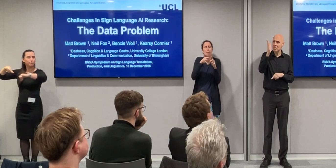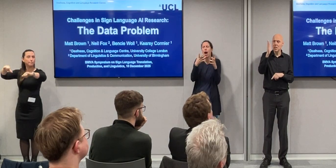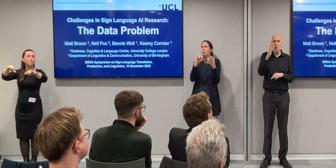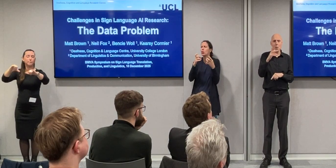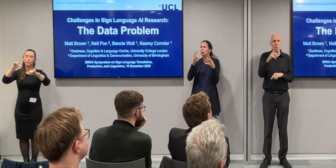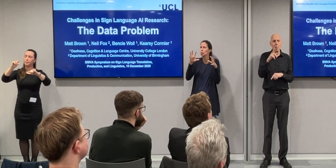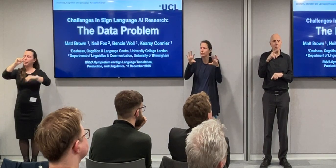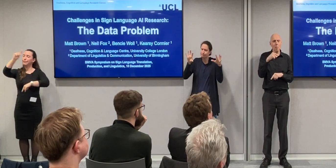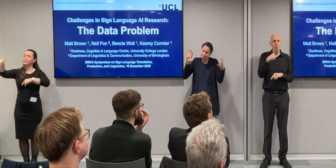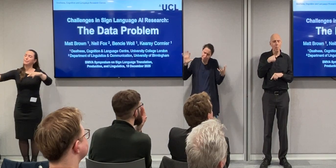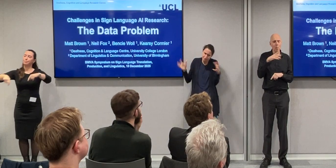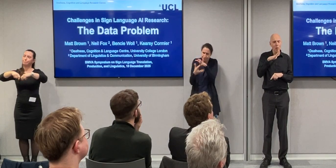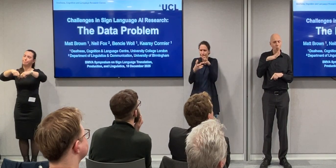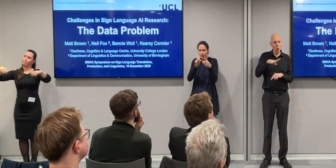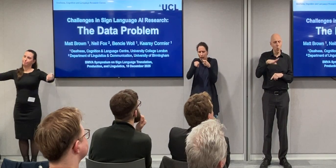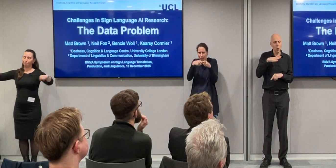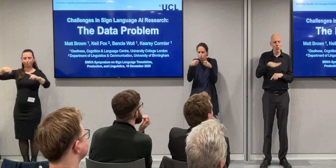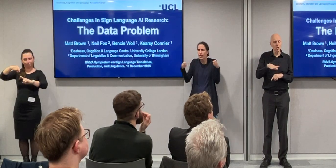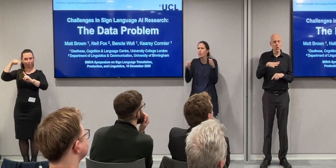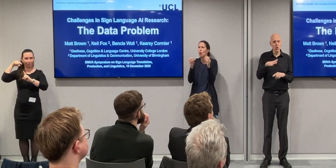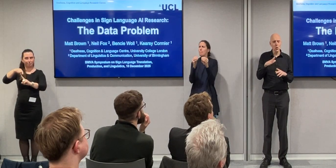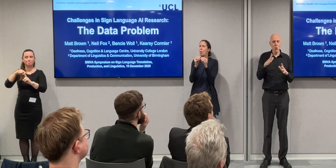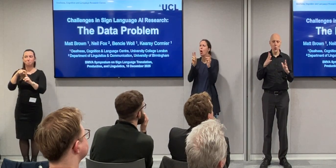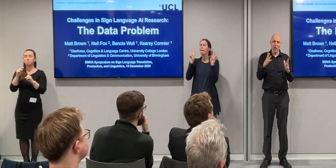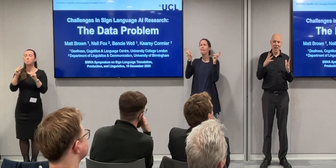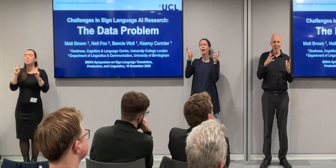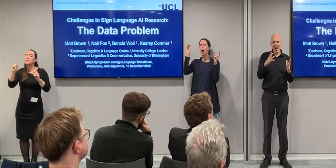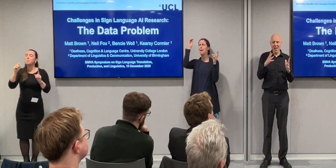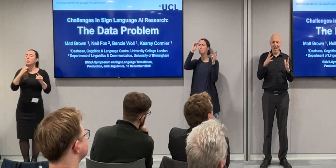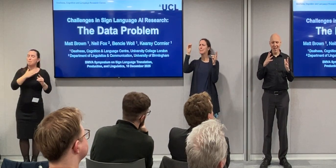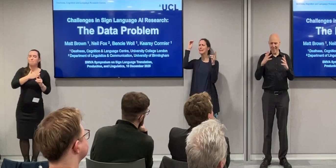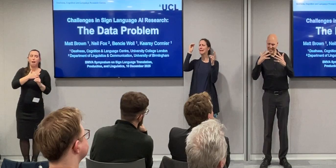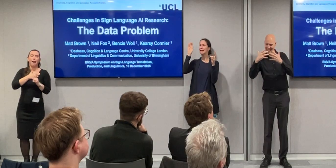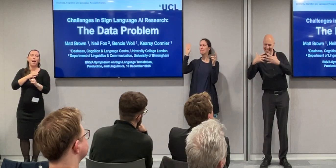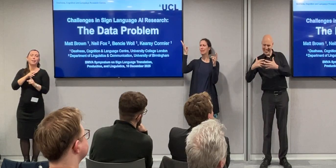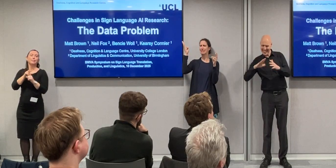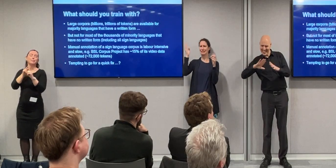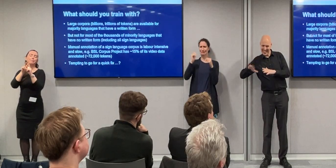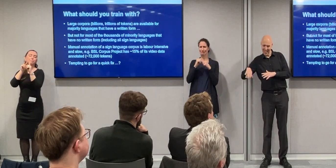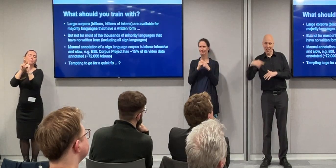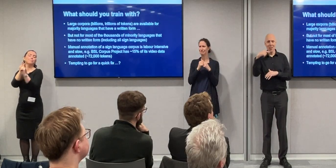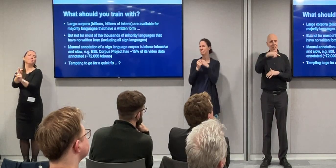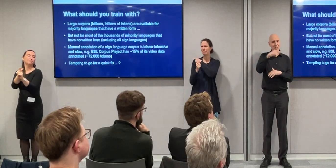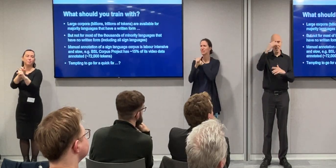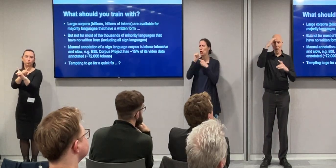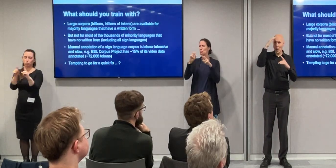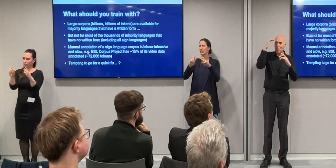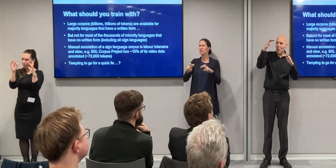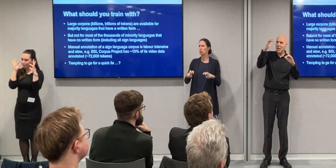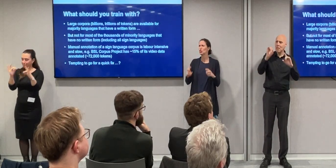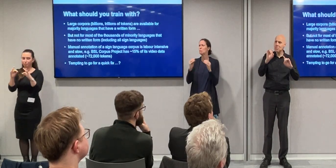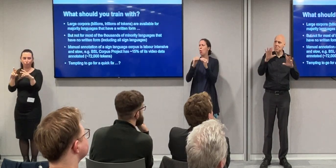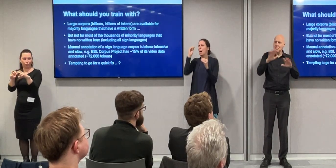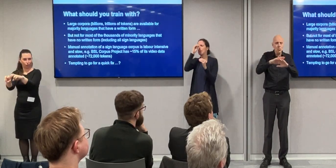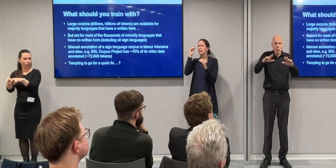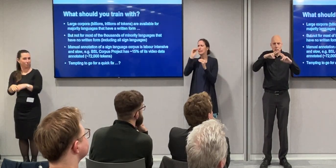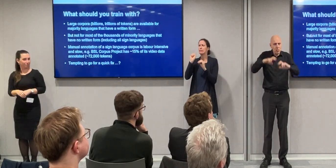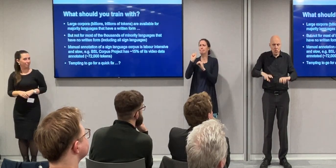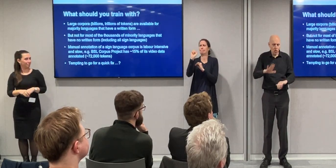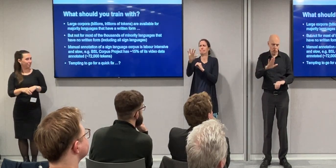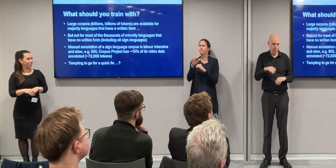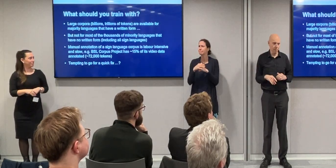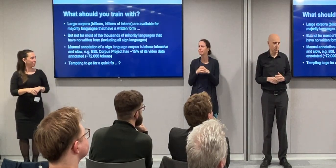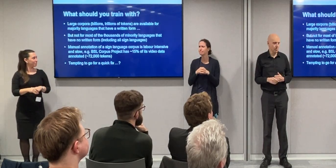all together into a sort of more of an opinion piece than a piece of research.